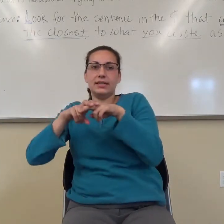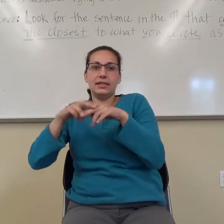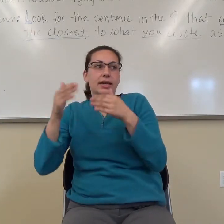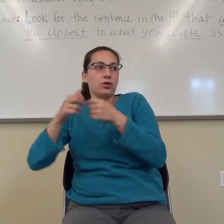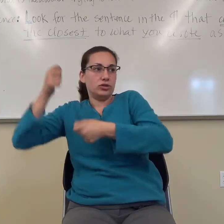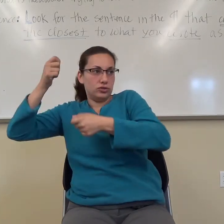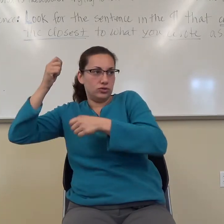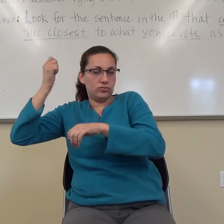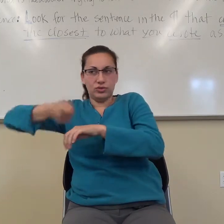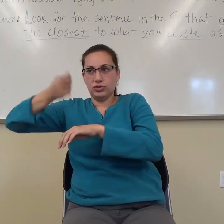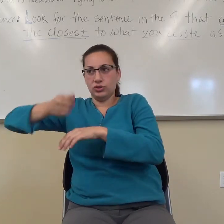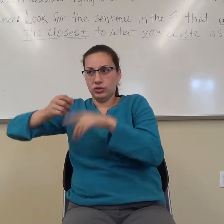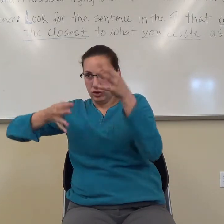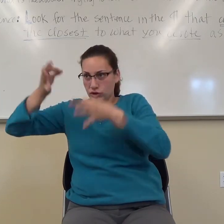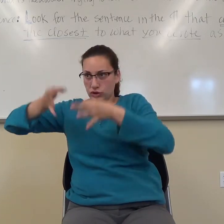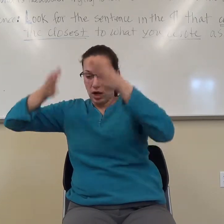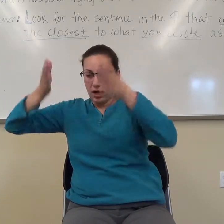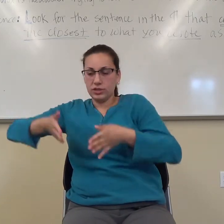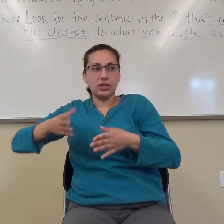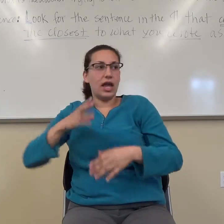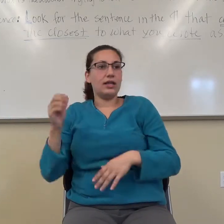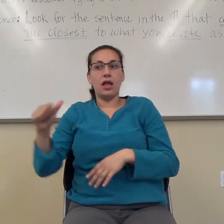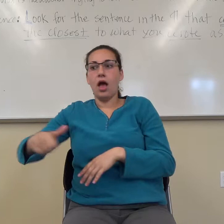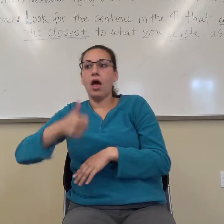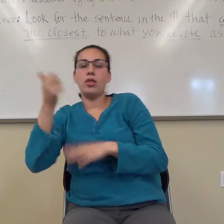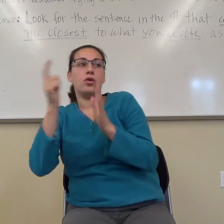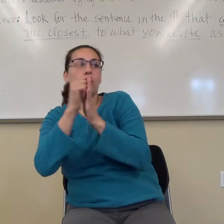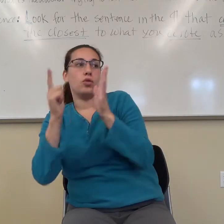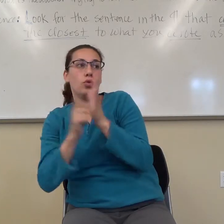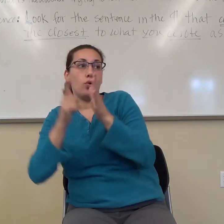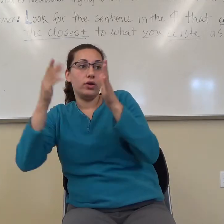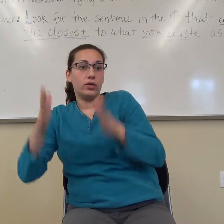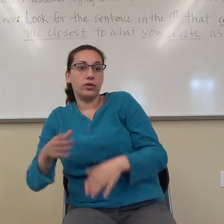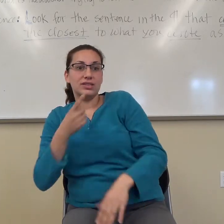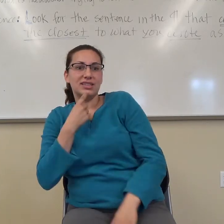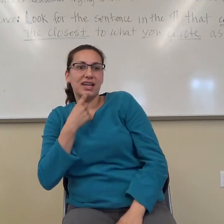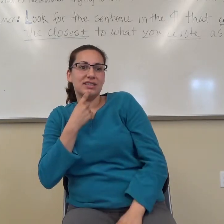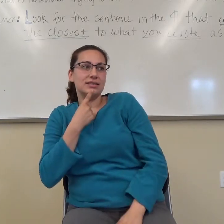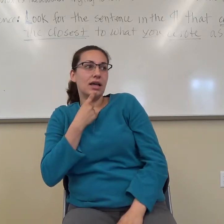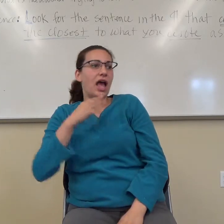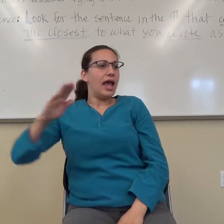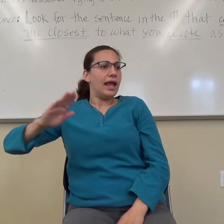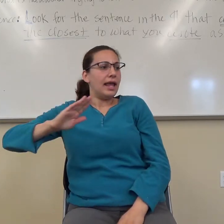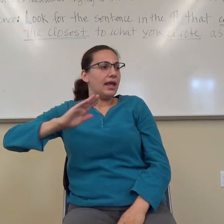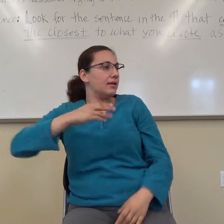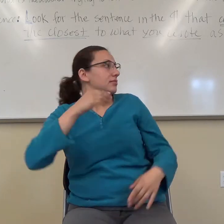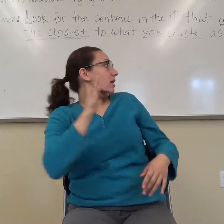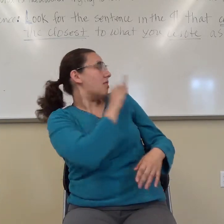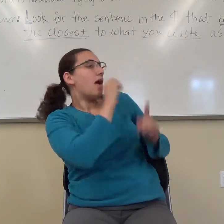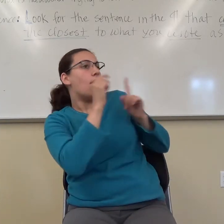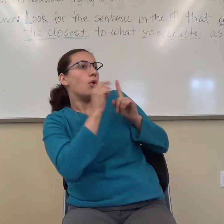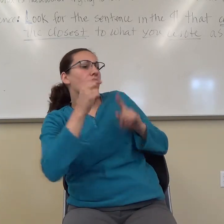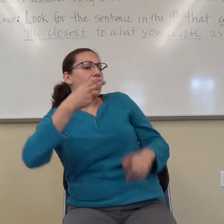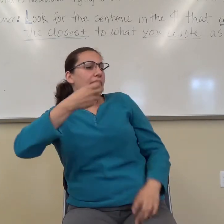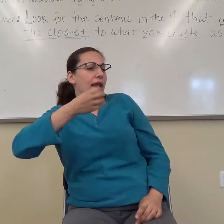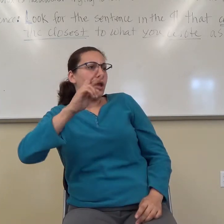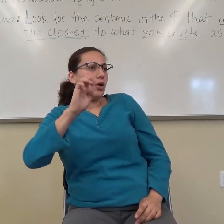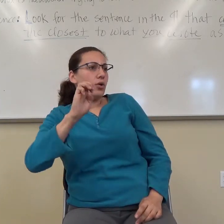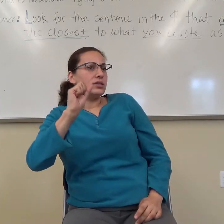lawyer jumps up and says, "Objection, that's hearsay." Have you ever heard him say that? Yes.